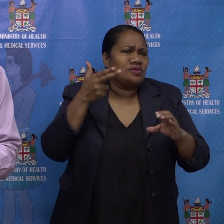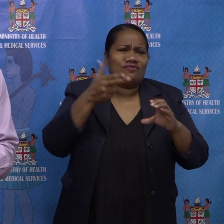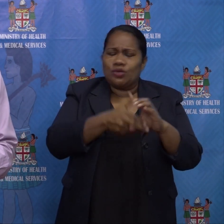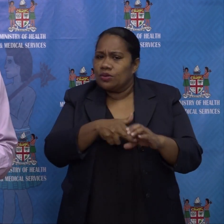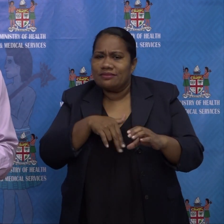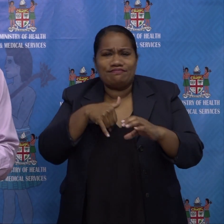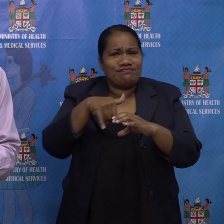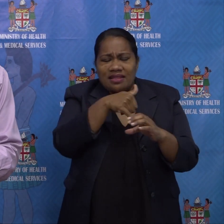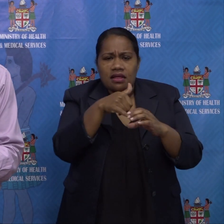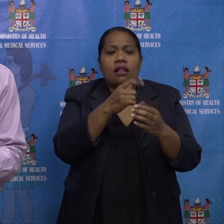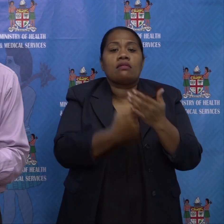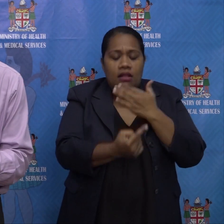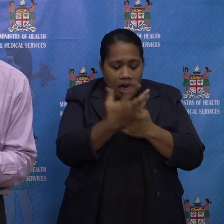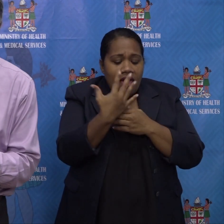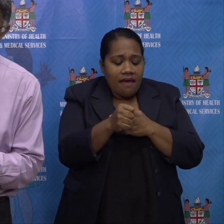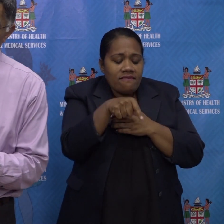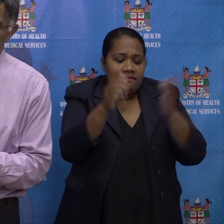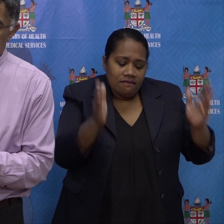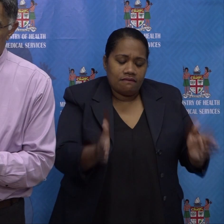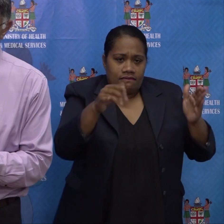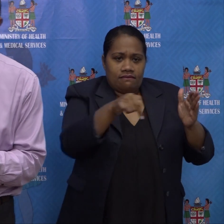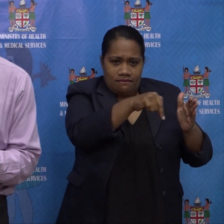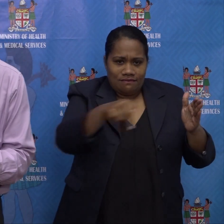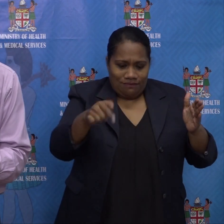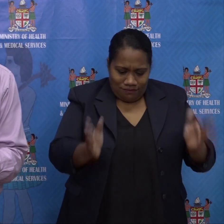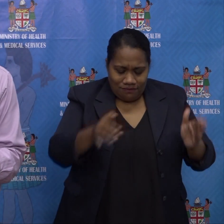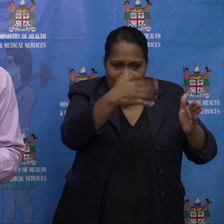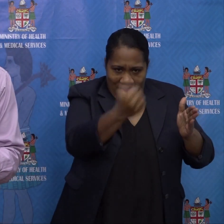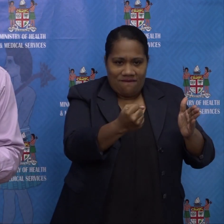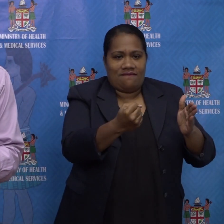evacuations are moving across these containment area borders.